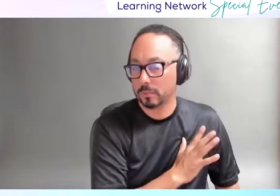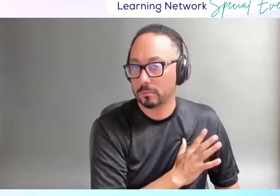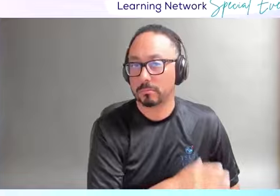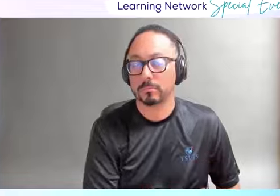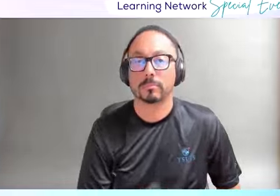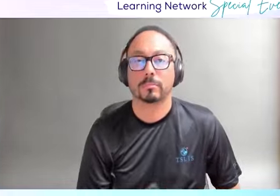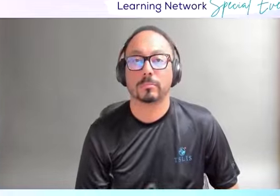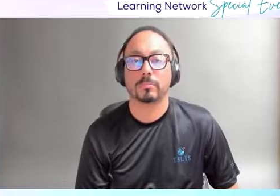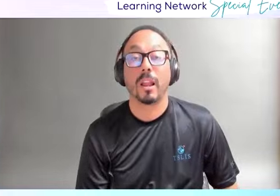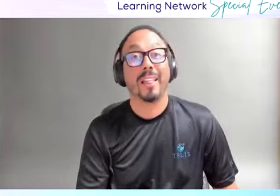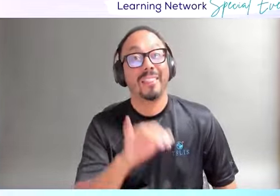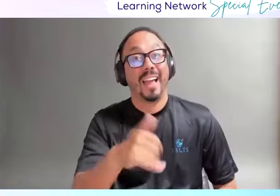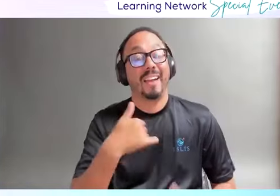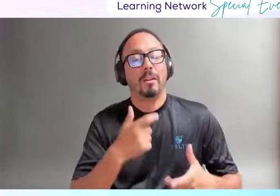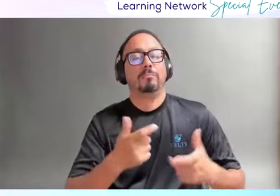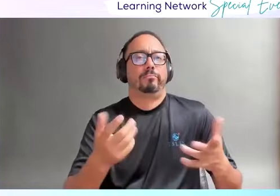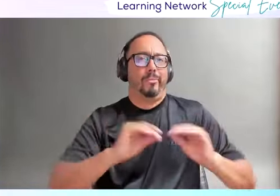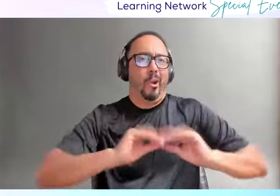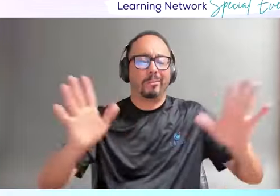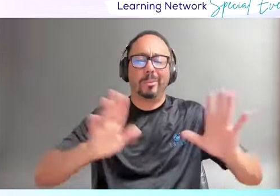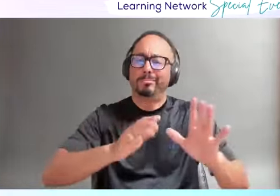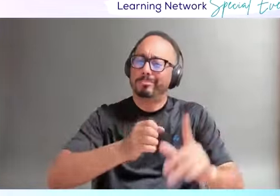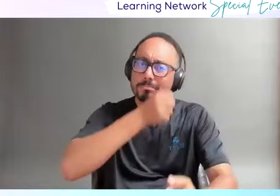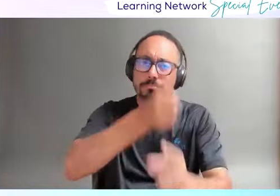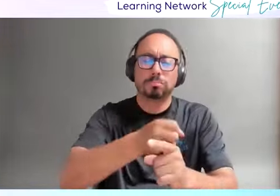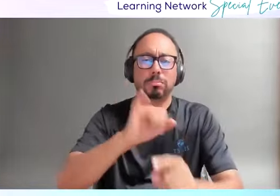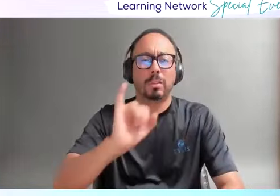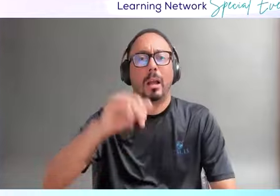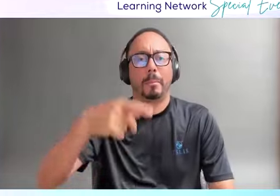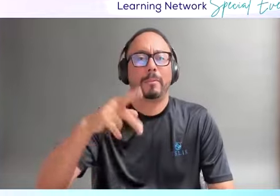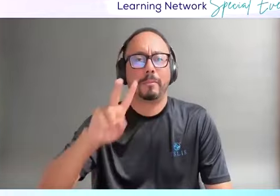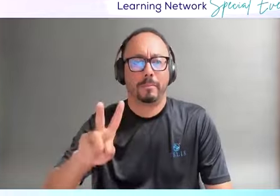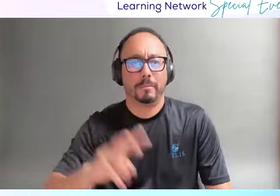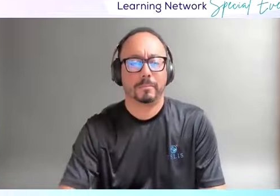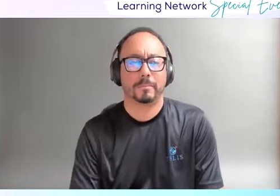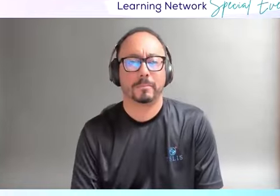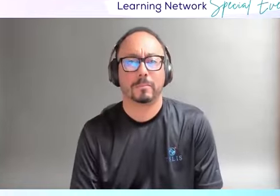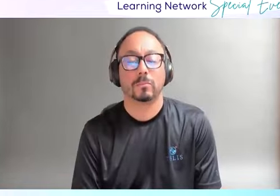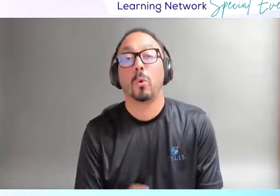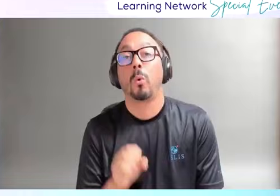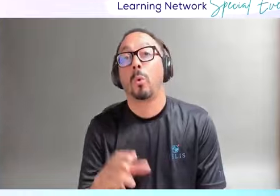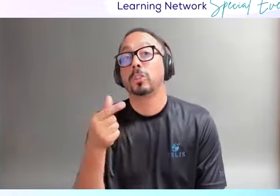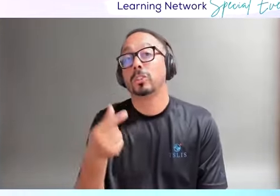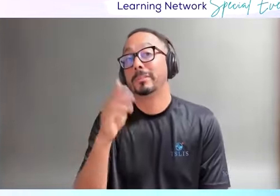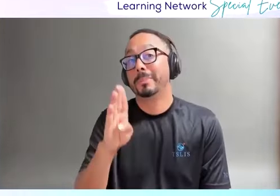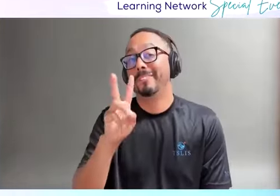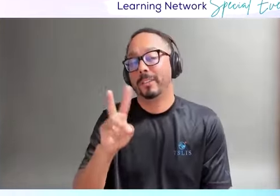in particular, or sexual assault, or GBV more generally,